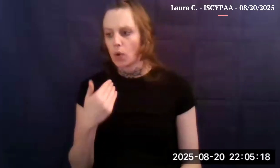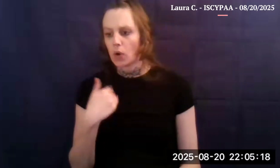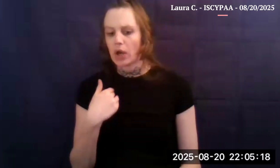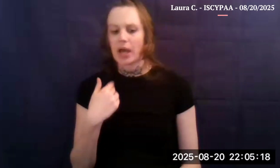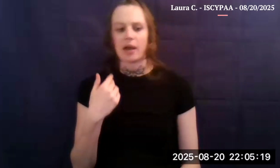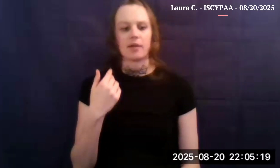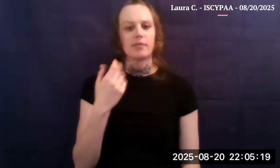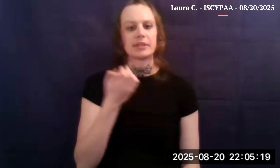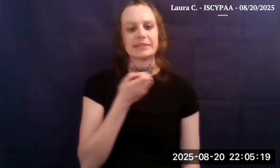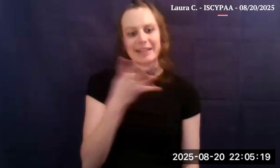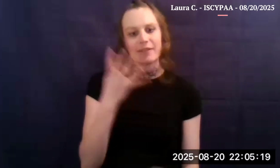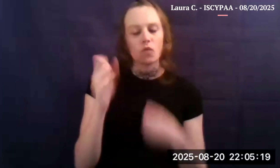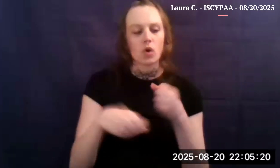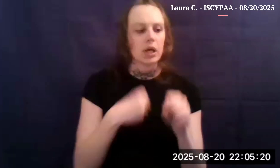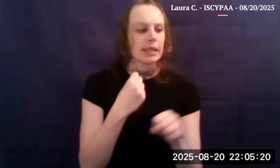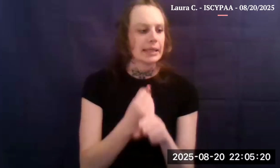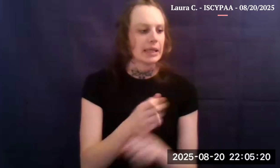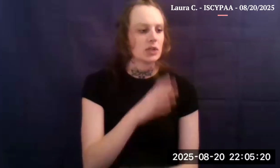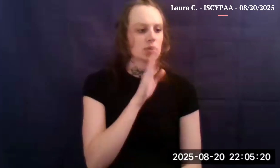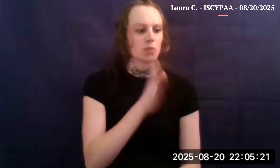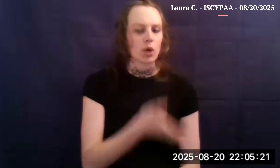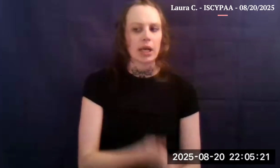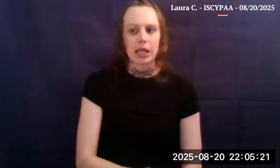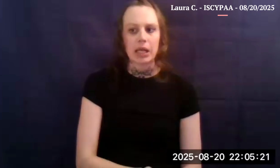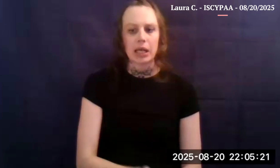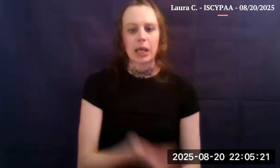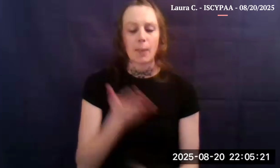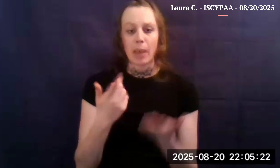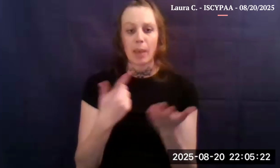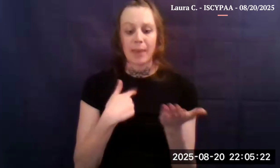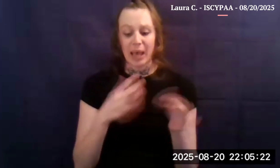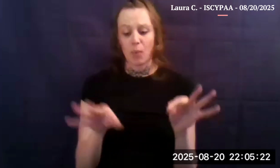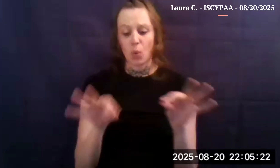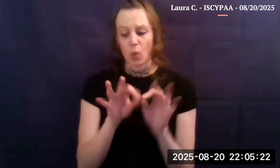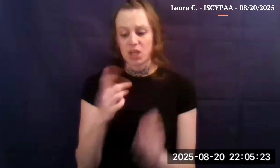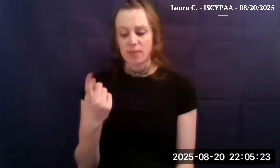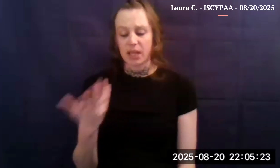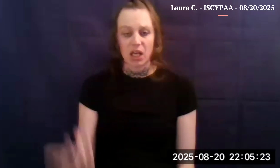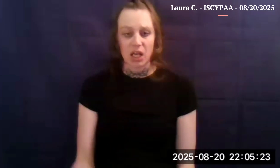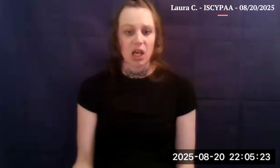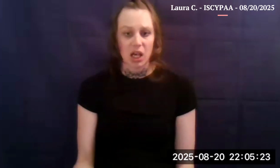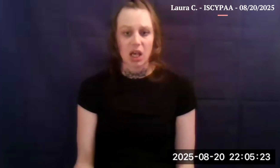decades of sobriety, then maybe I'm worth something too.